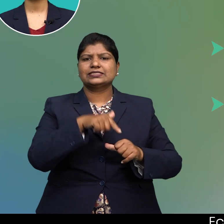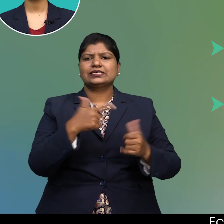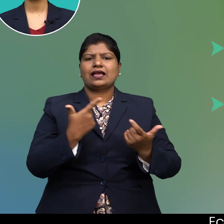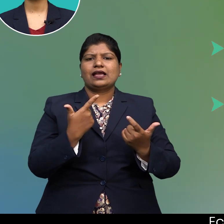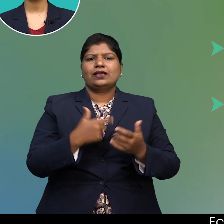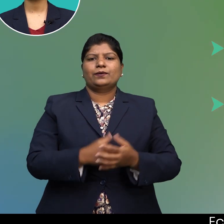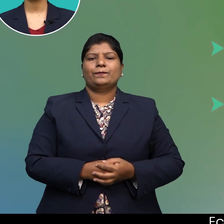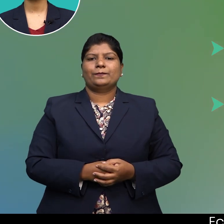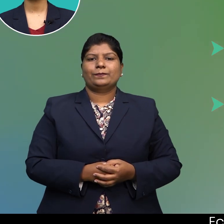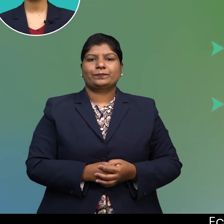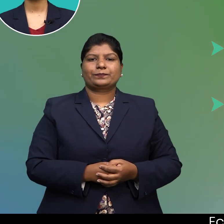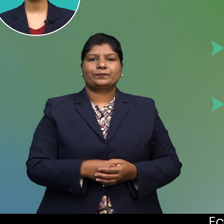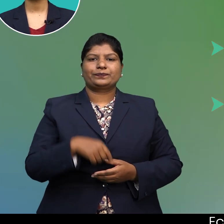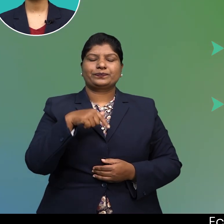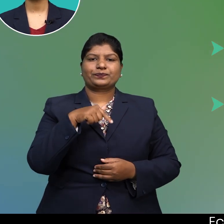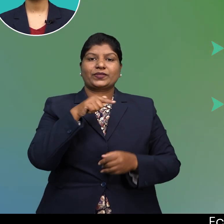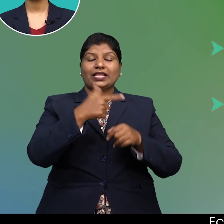Nemathelminthes